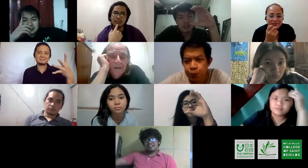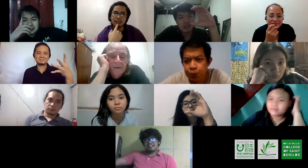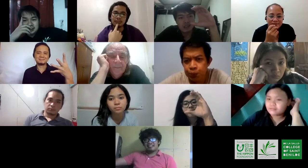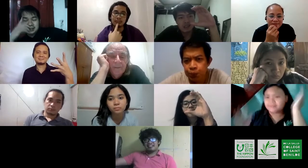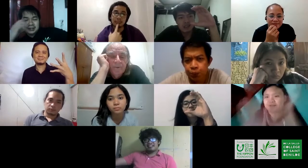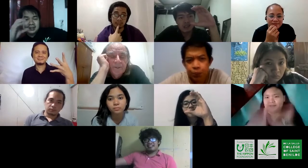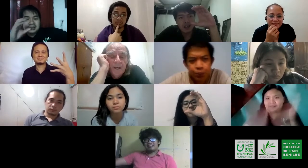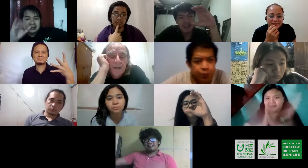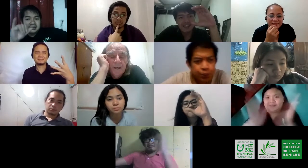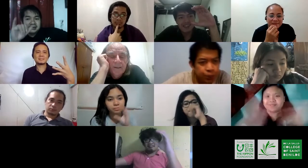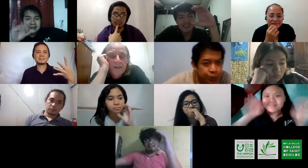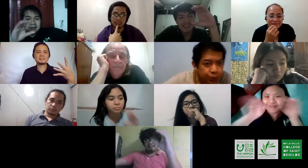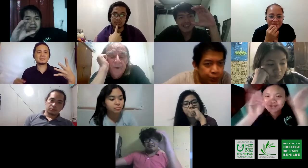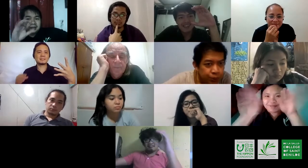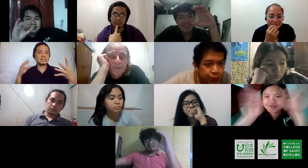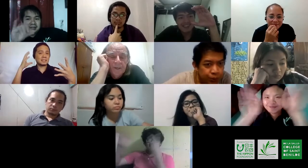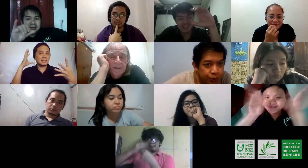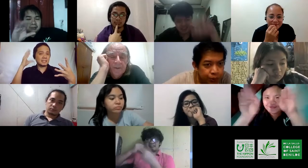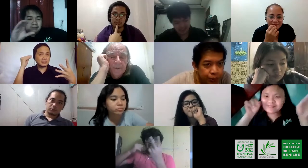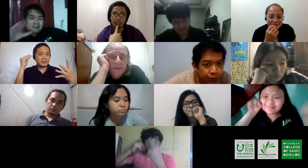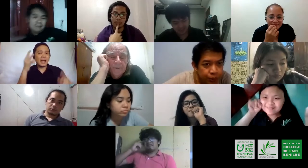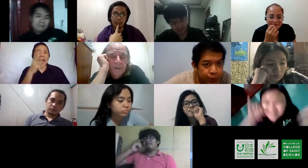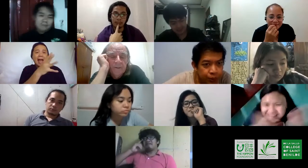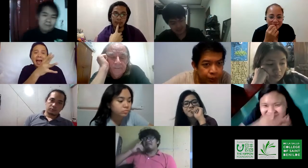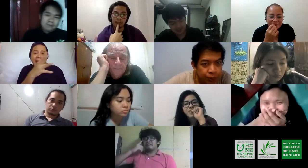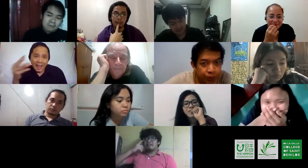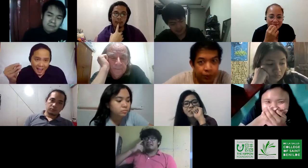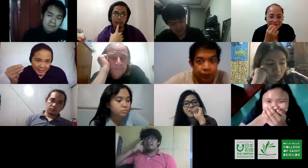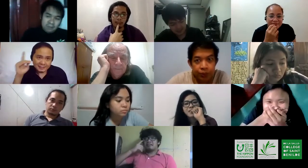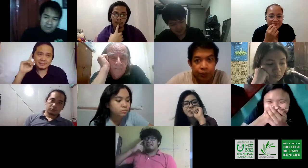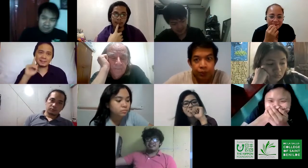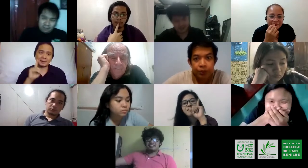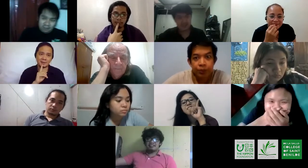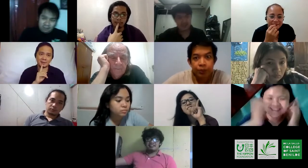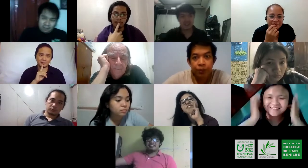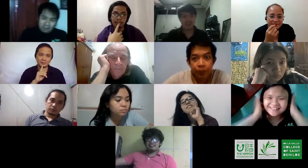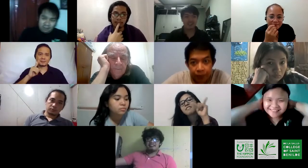The hearing people sign and the deaf people sign to each other.